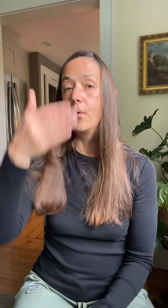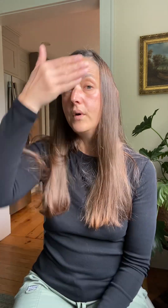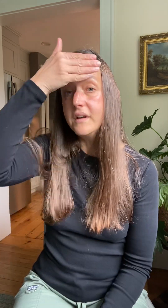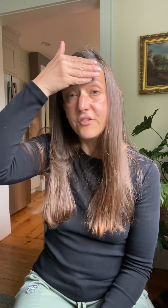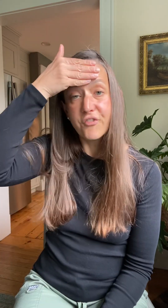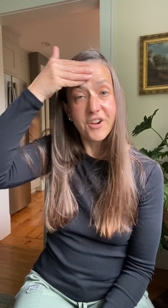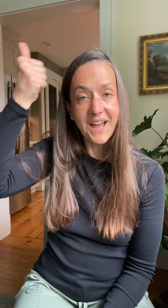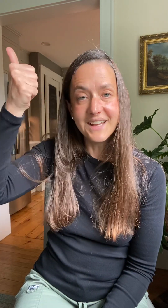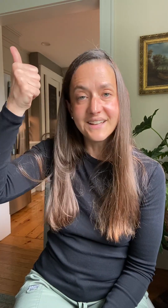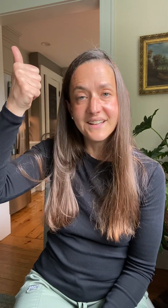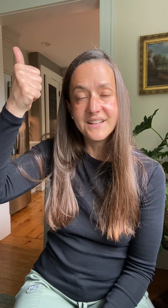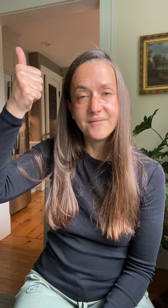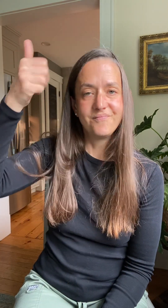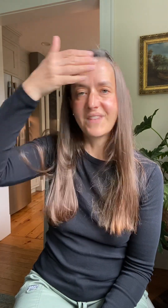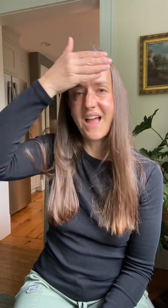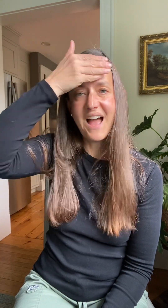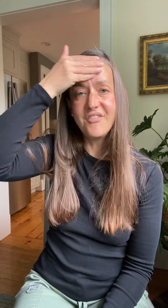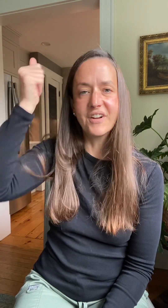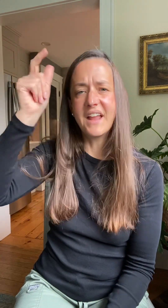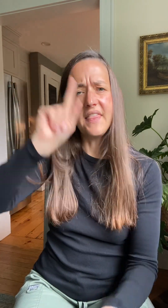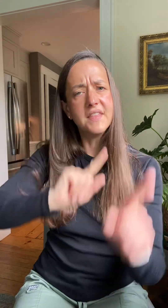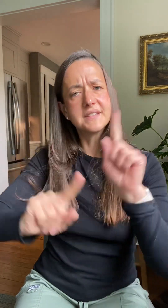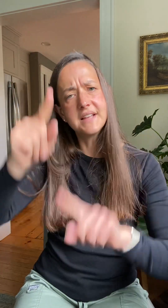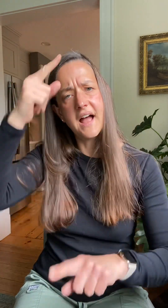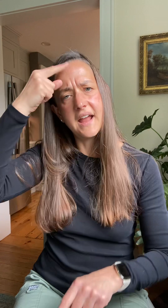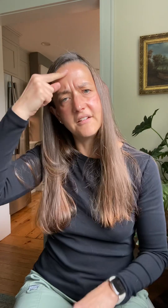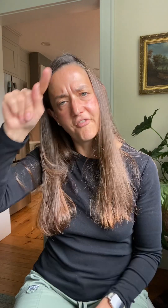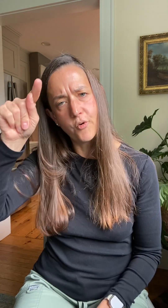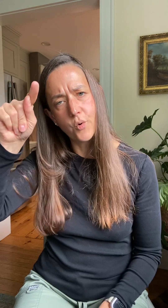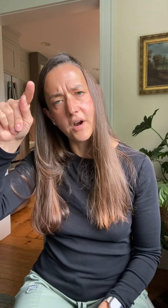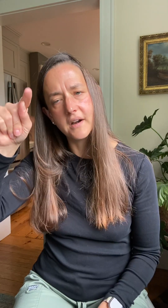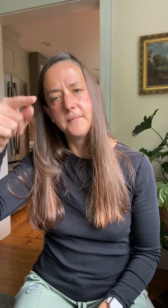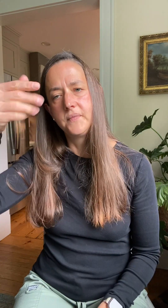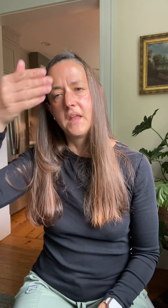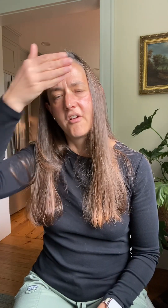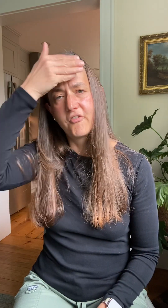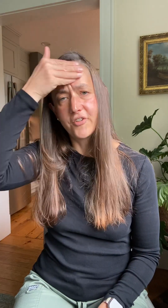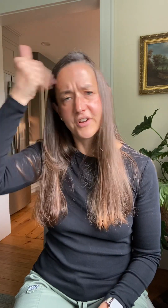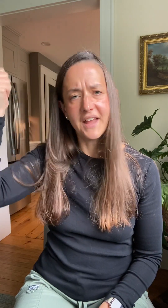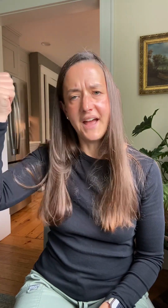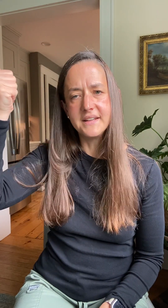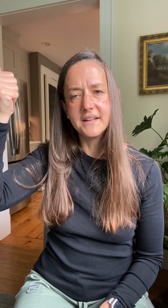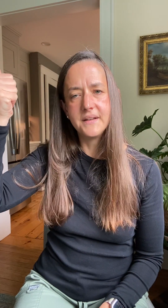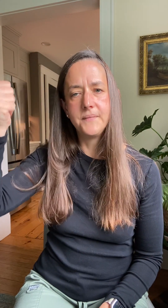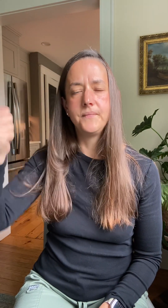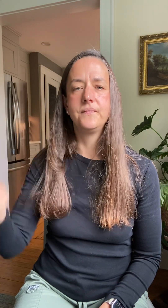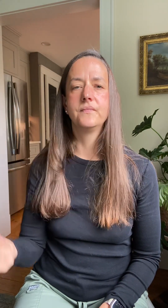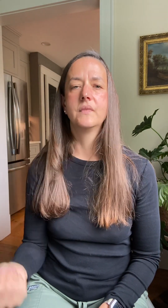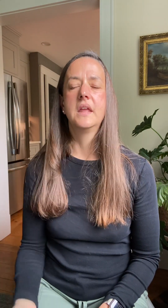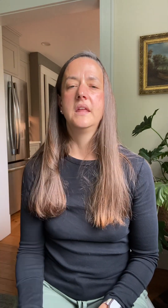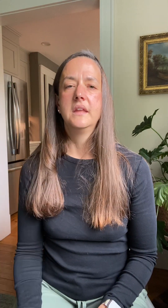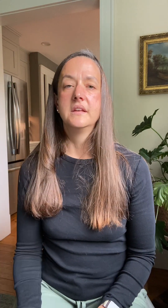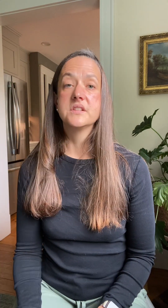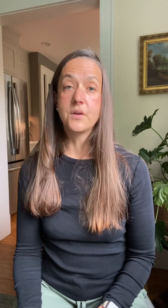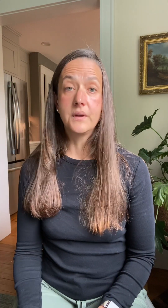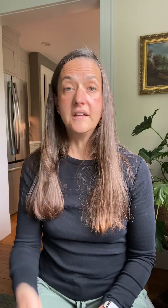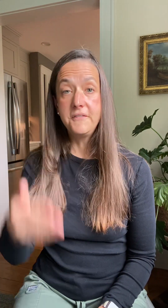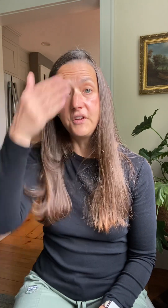Or you forget. I forget the sign for. Forget. So if